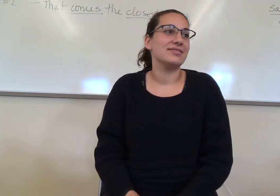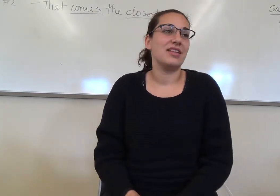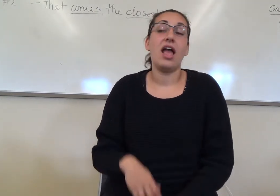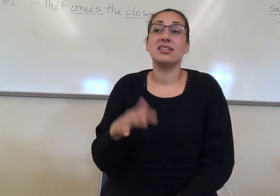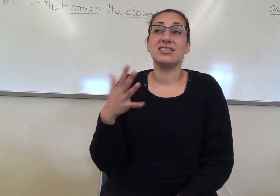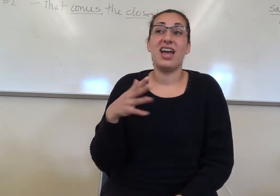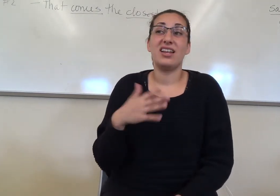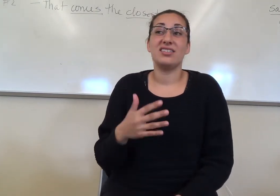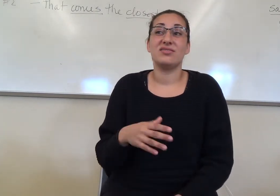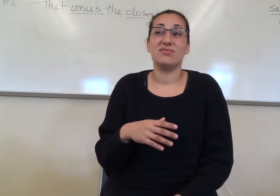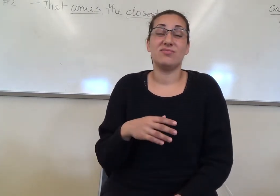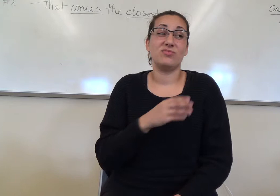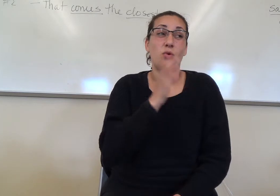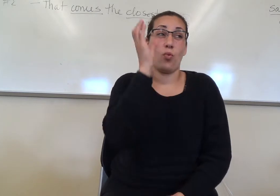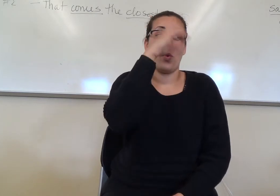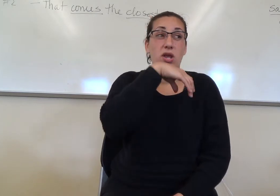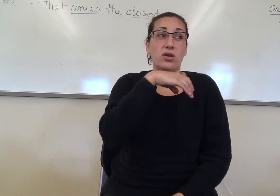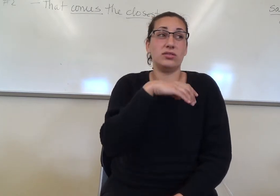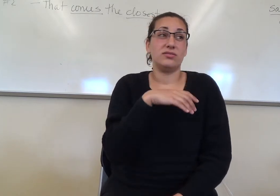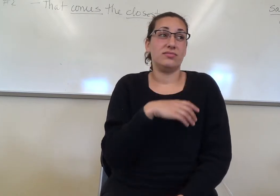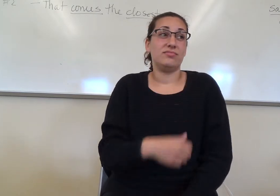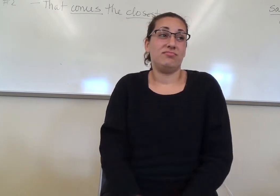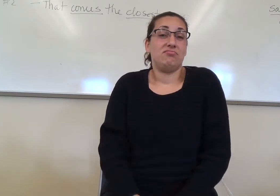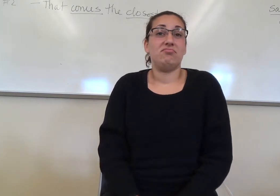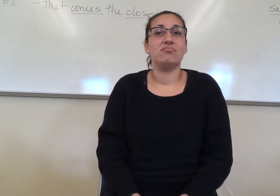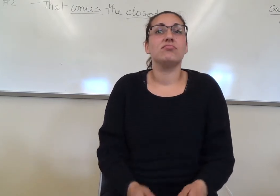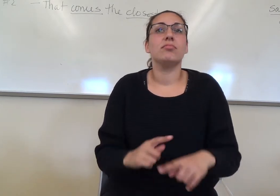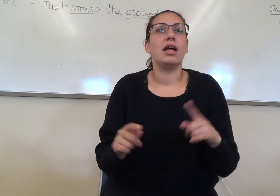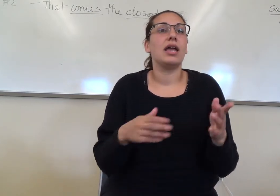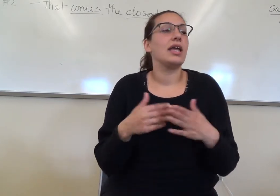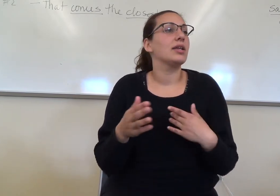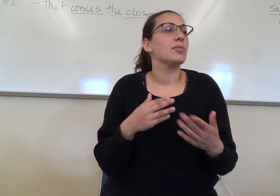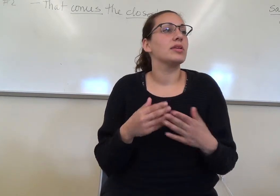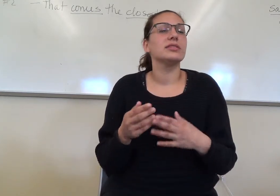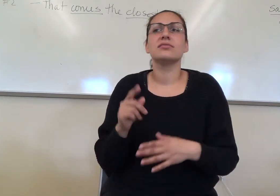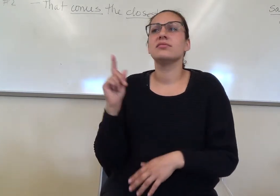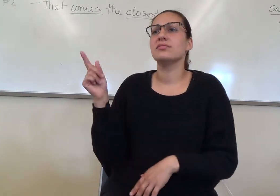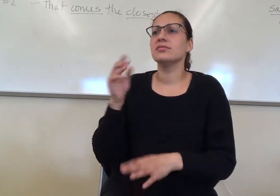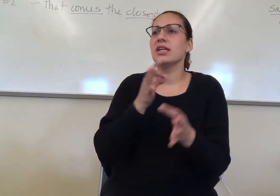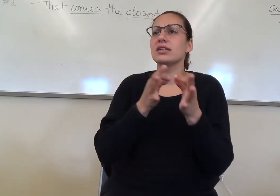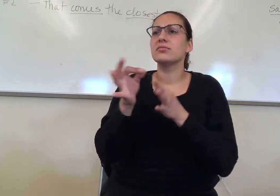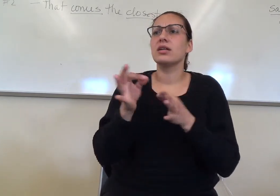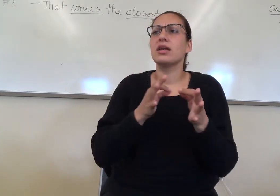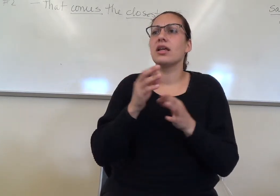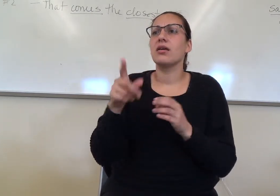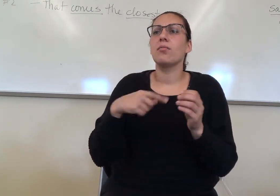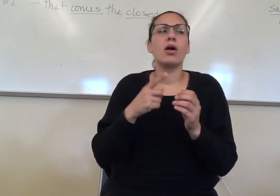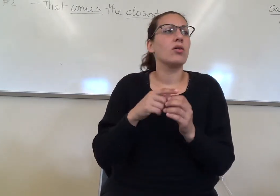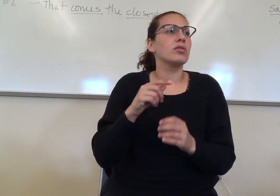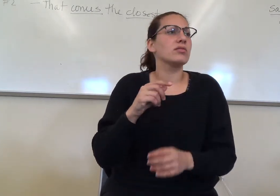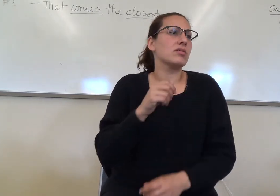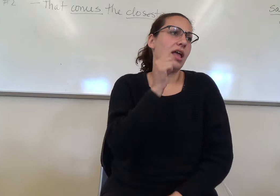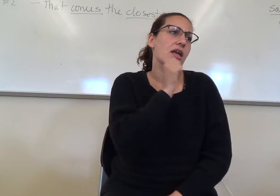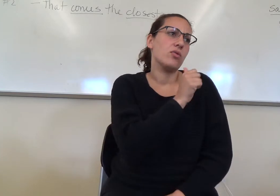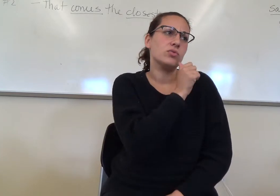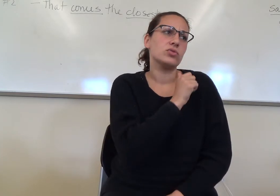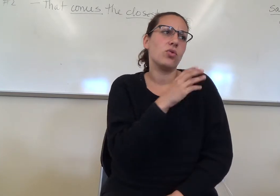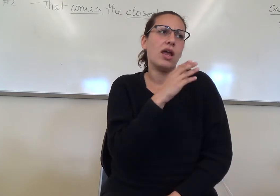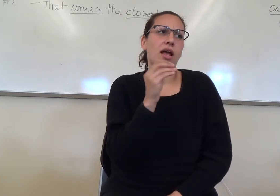keeps coming up. Okay, so what is this telling us about the Arizona and people's ashes, veterans' ashes?